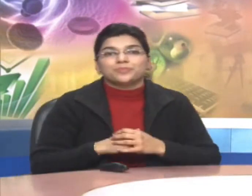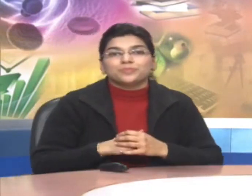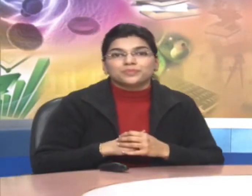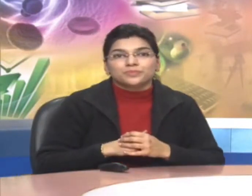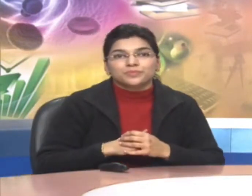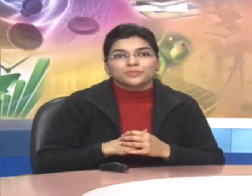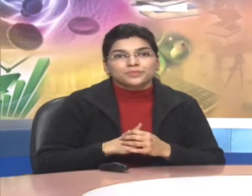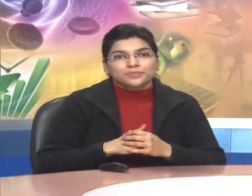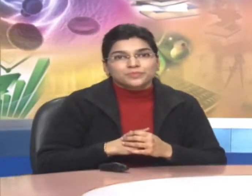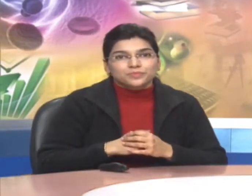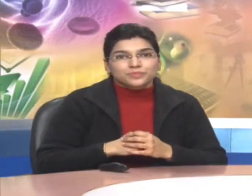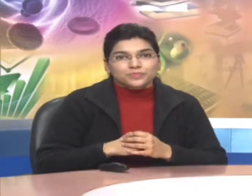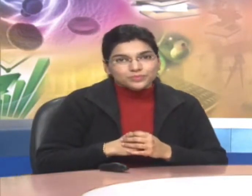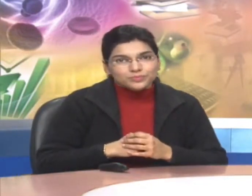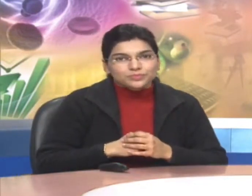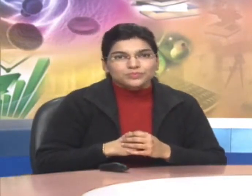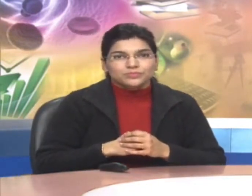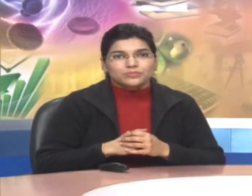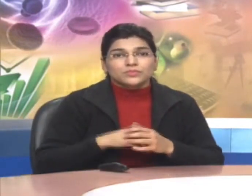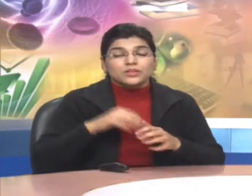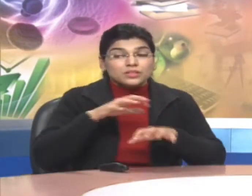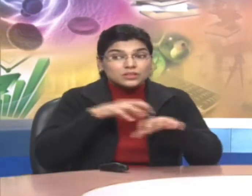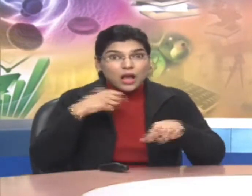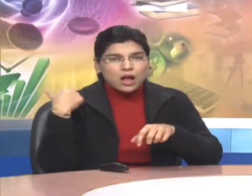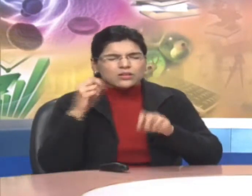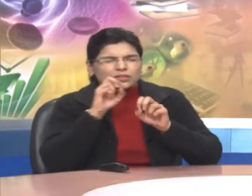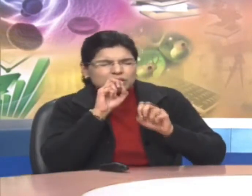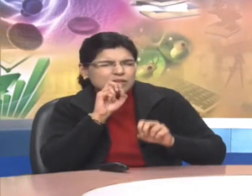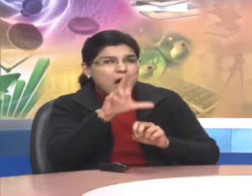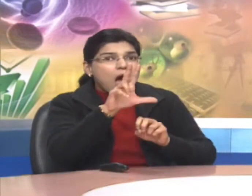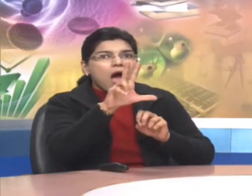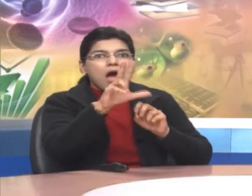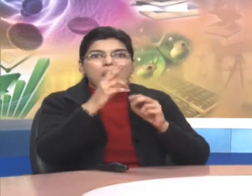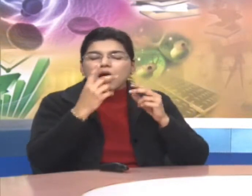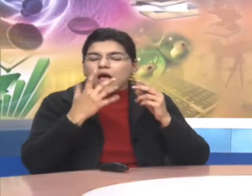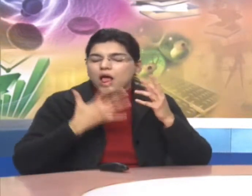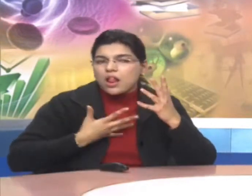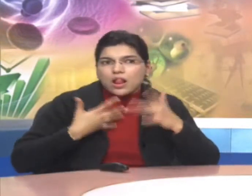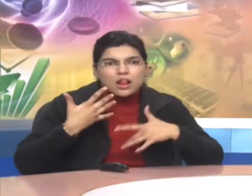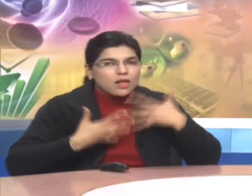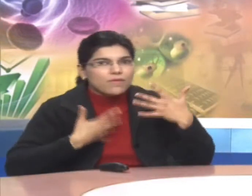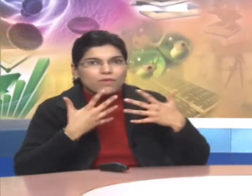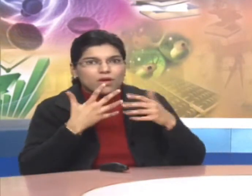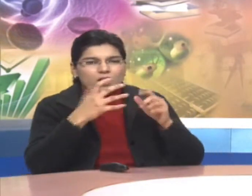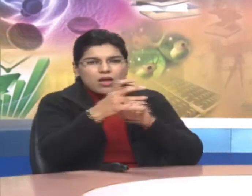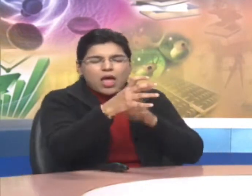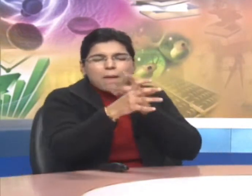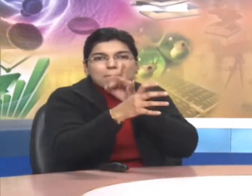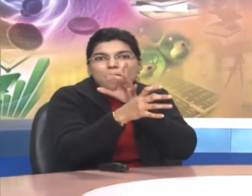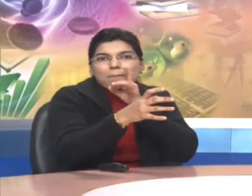the animal's shoulder. The tiger gave a roar and attempted to close in.